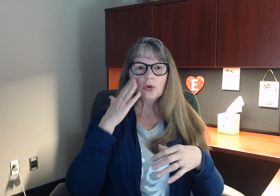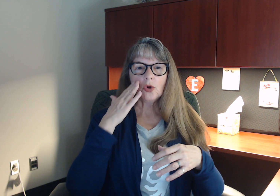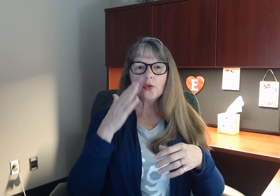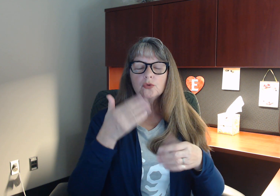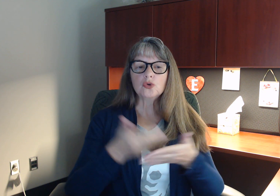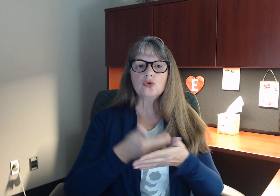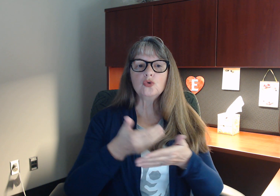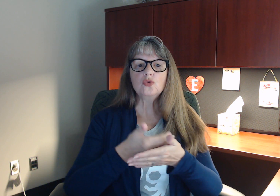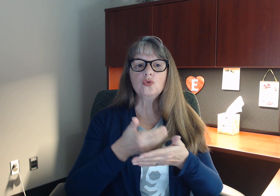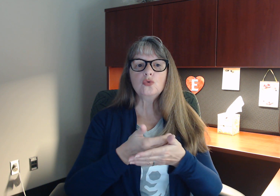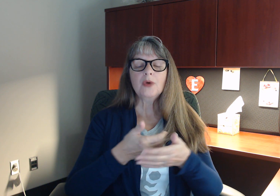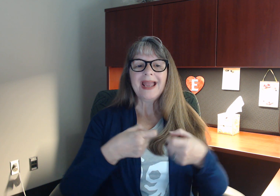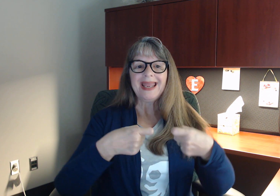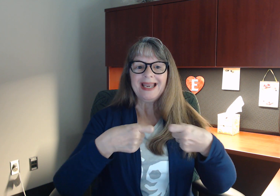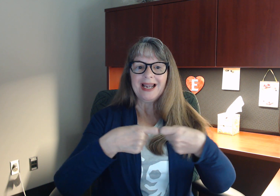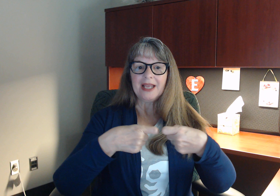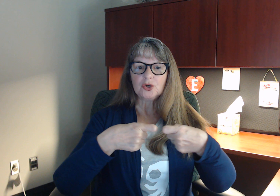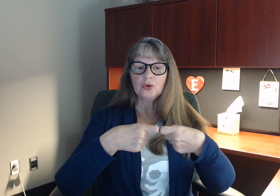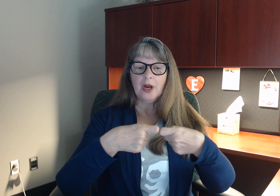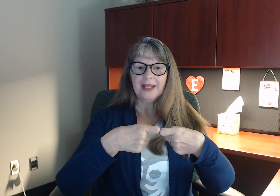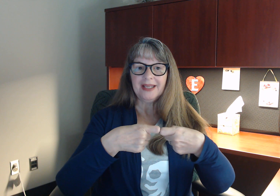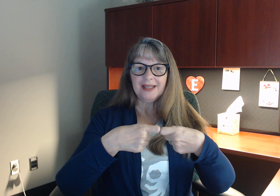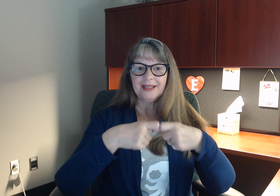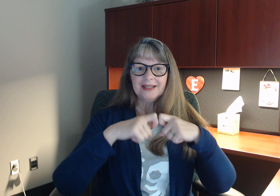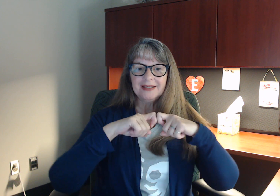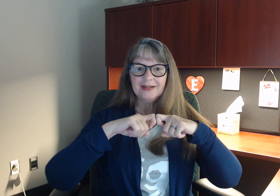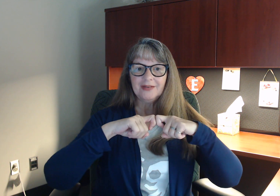Those new electronic